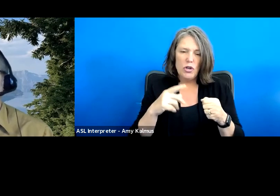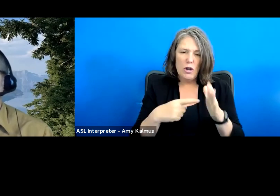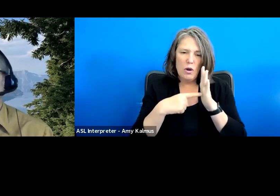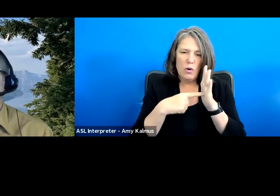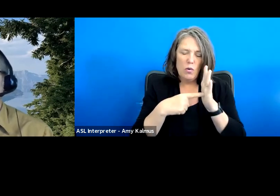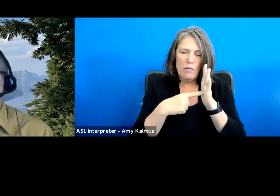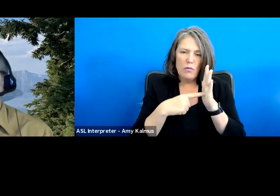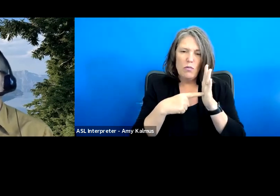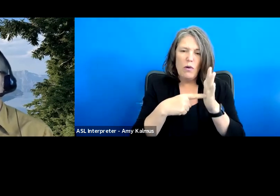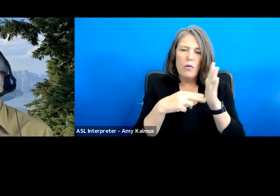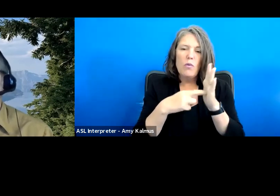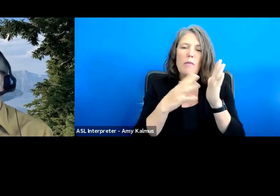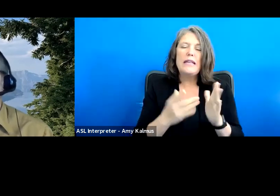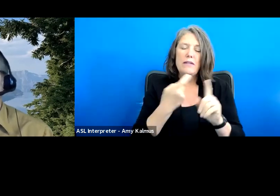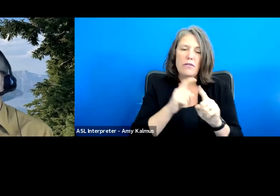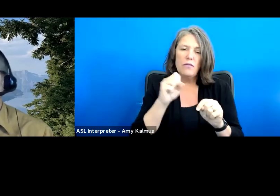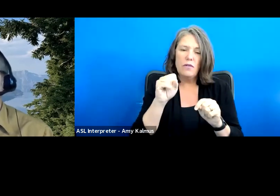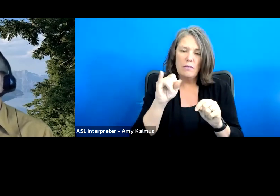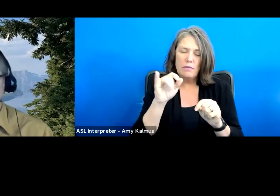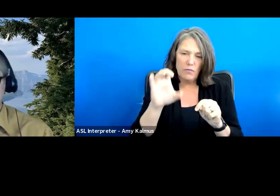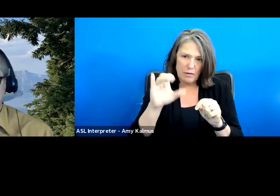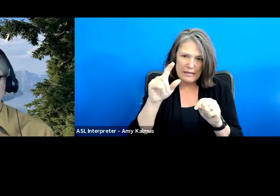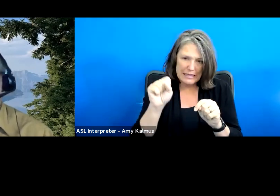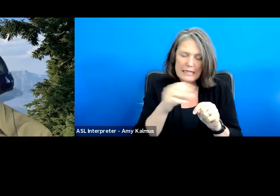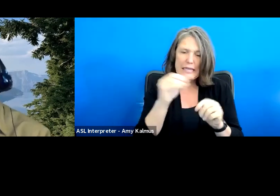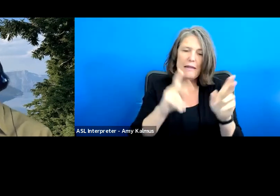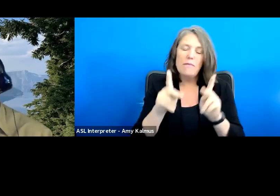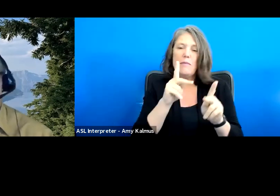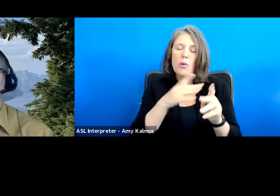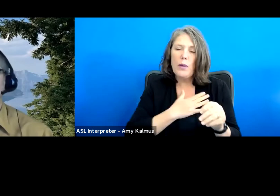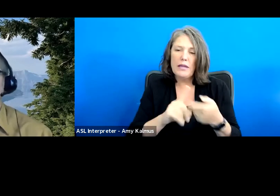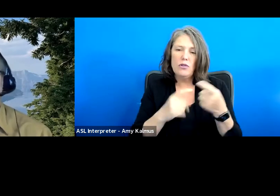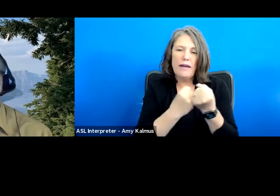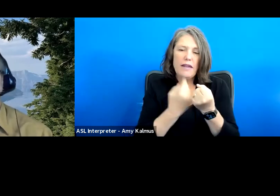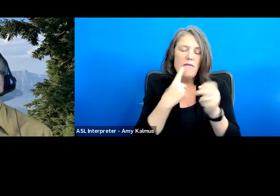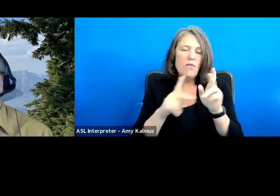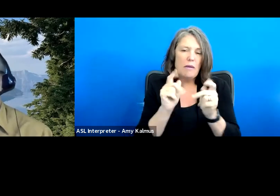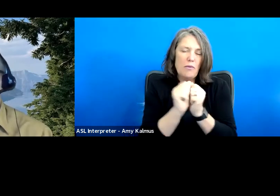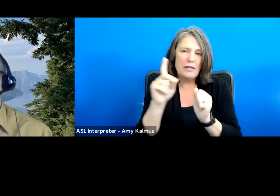representatives from SILs, and people willing to advocate for disability rights.